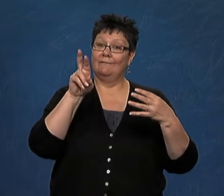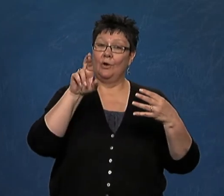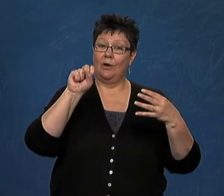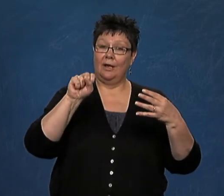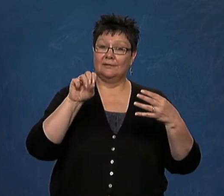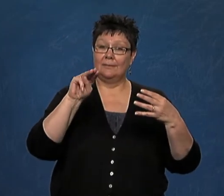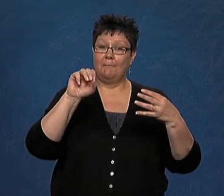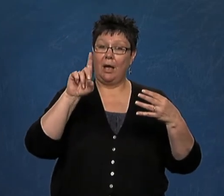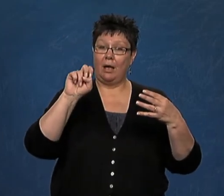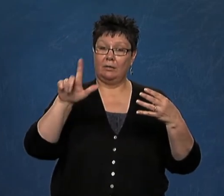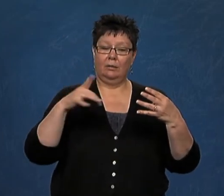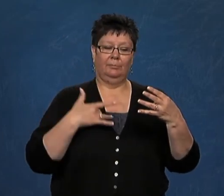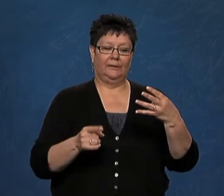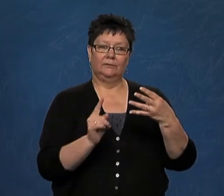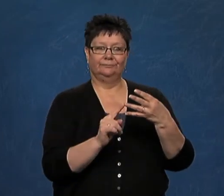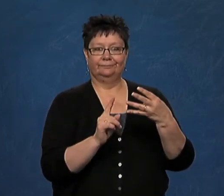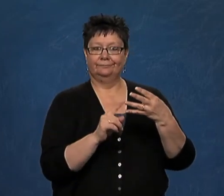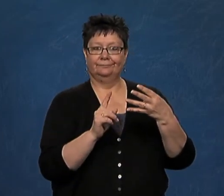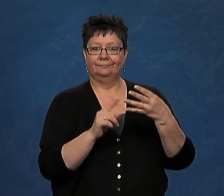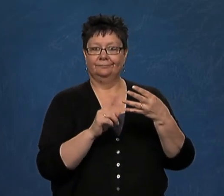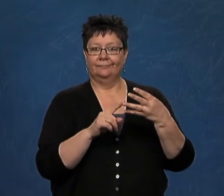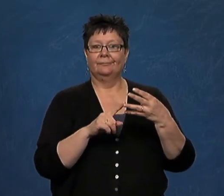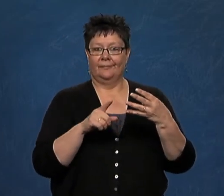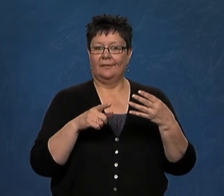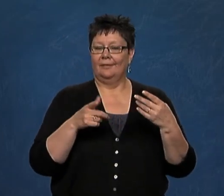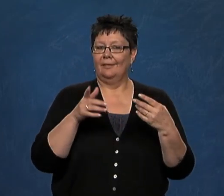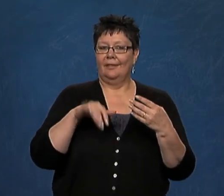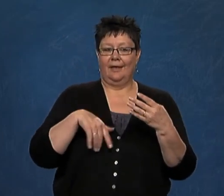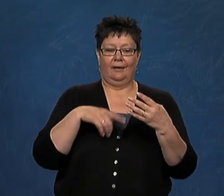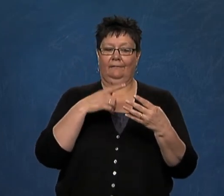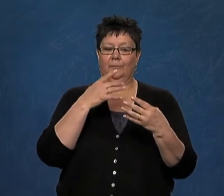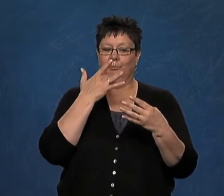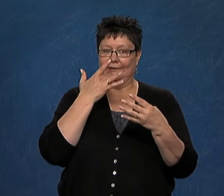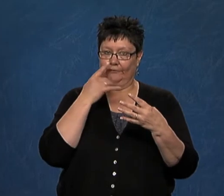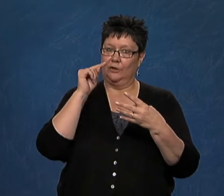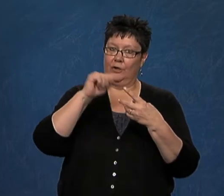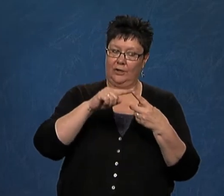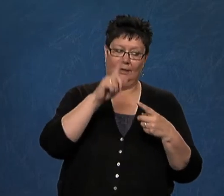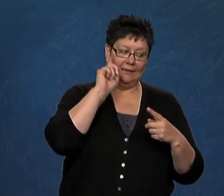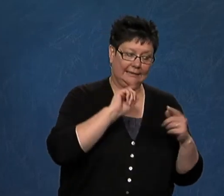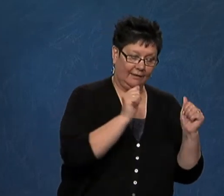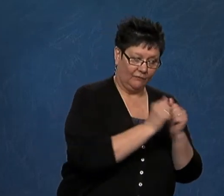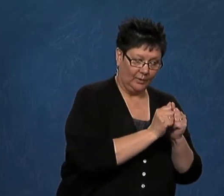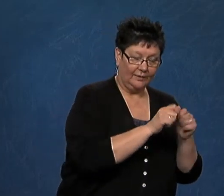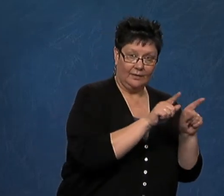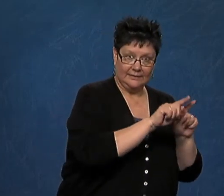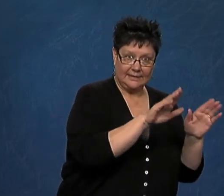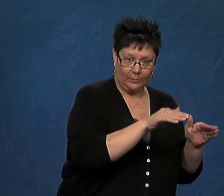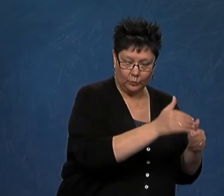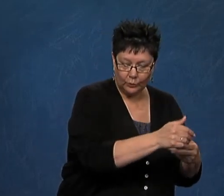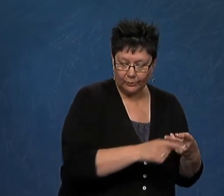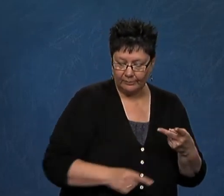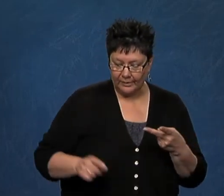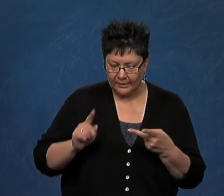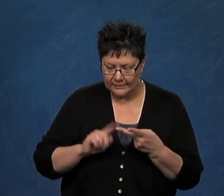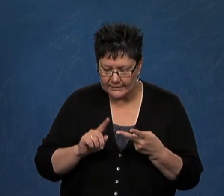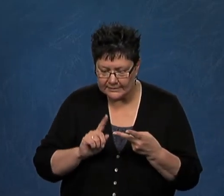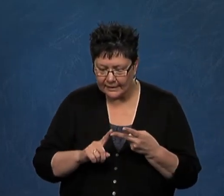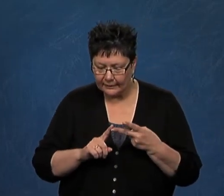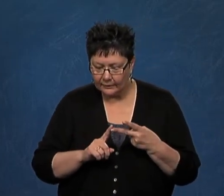rated the models, VRS being the last one. Again, having the deaf